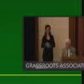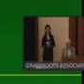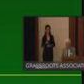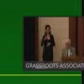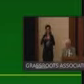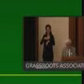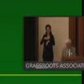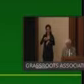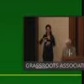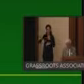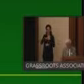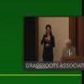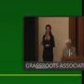effect,